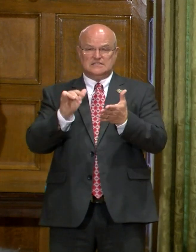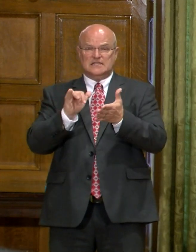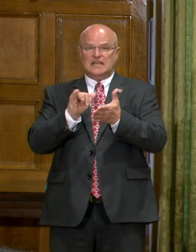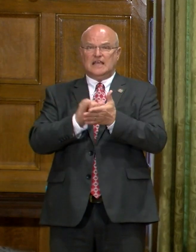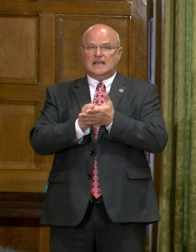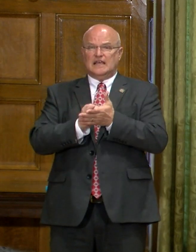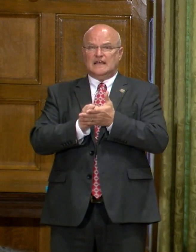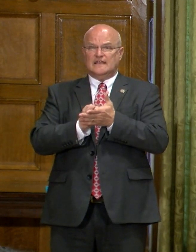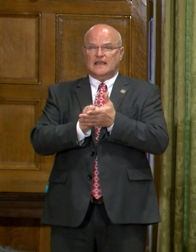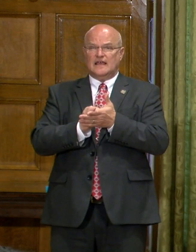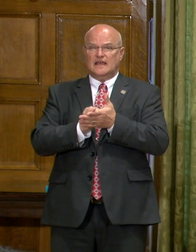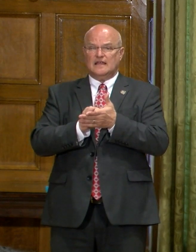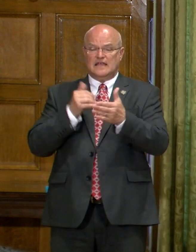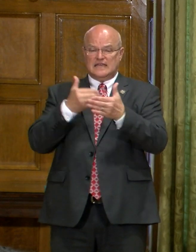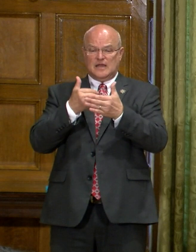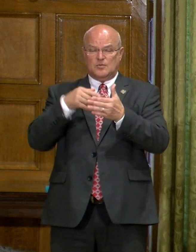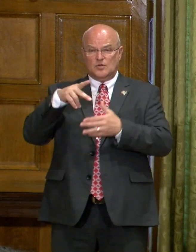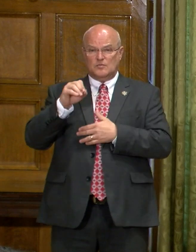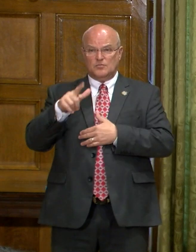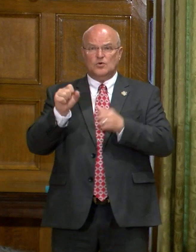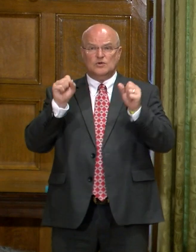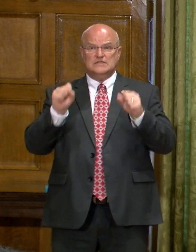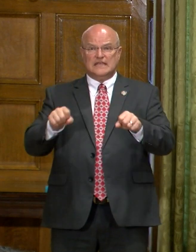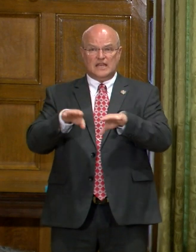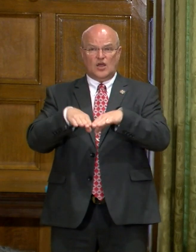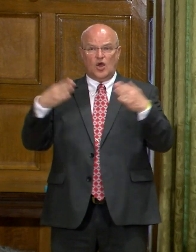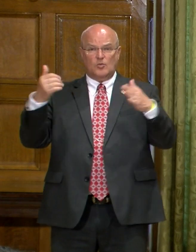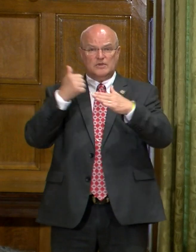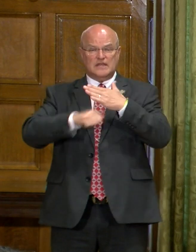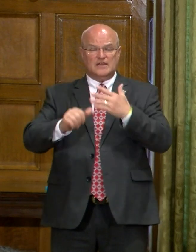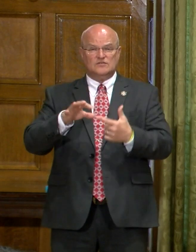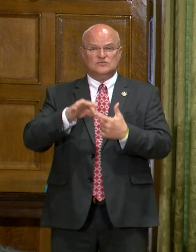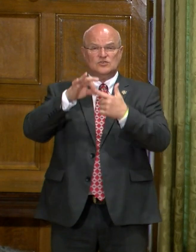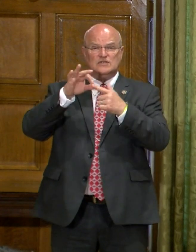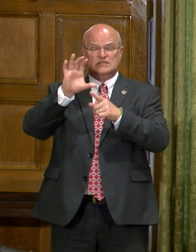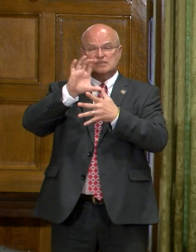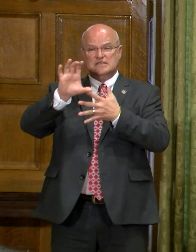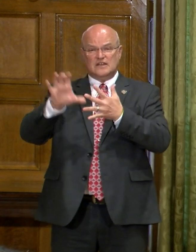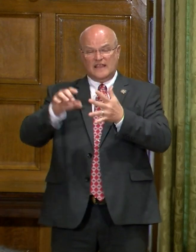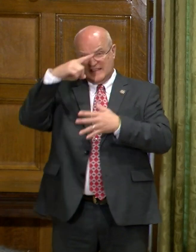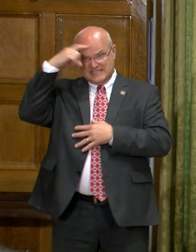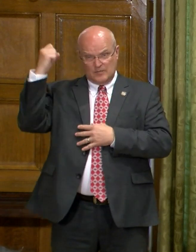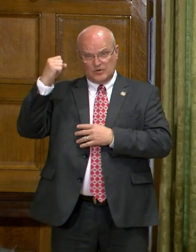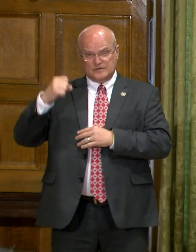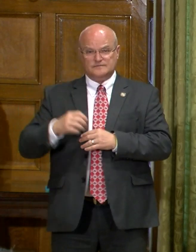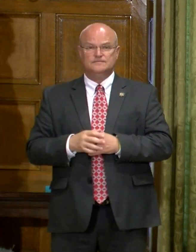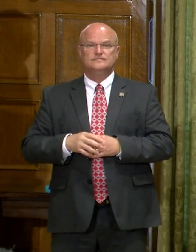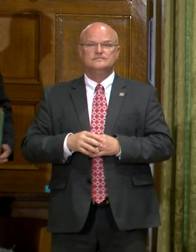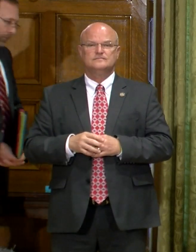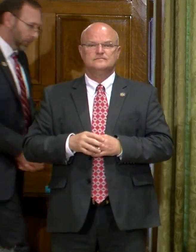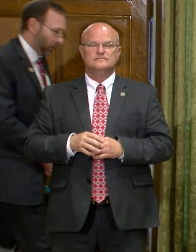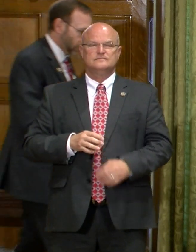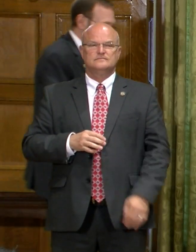that neighborhood pools will be able to open under certain guidelines this summer?